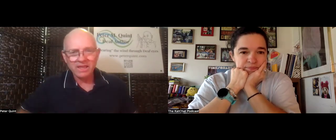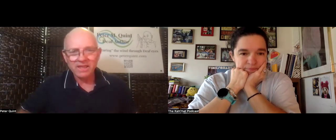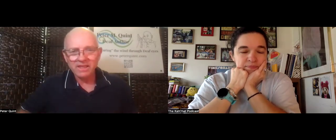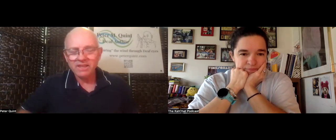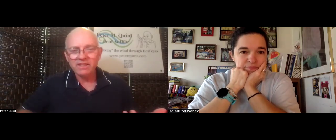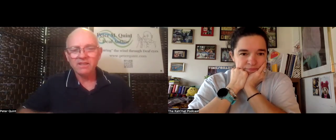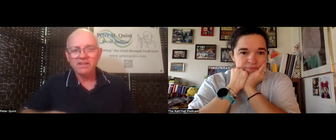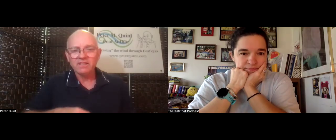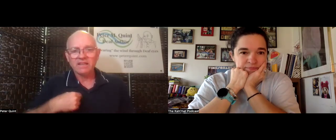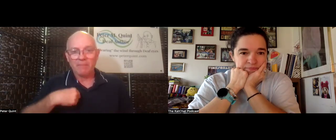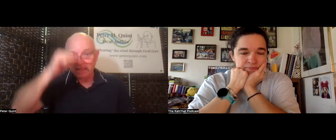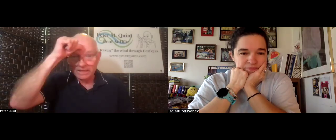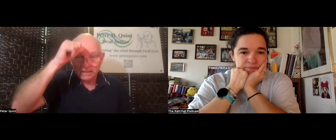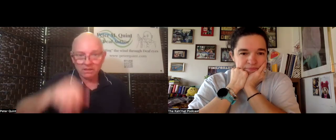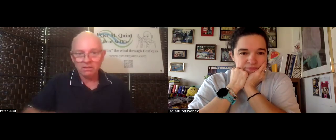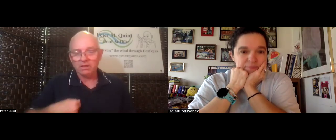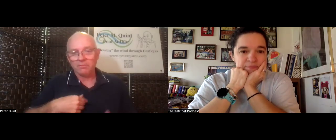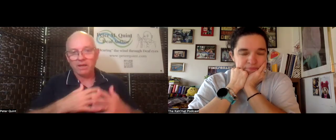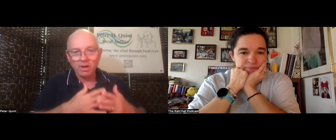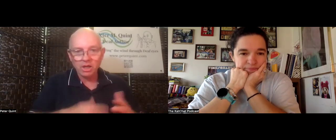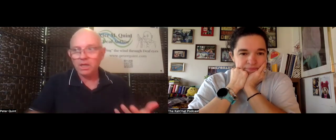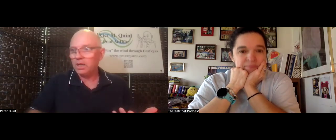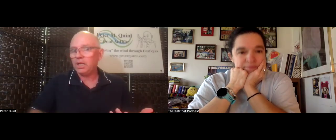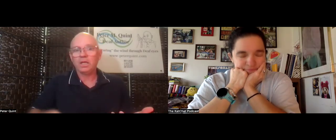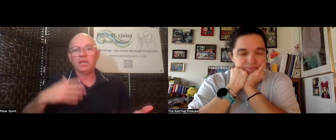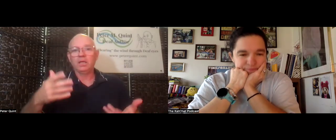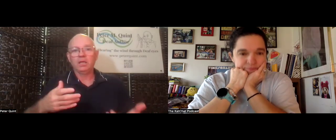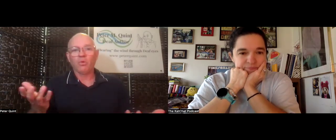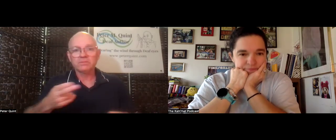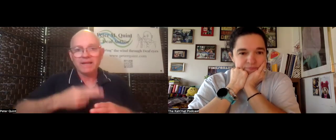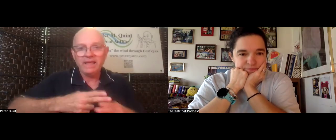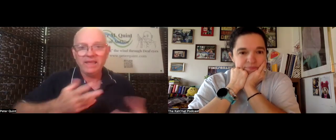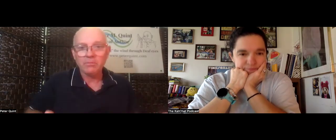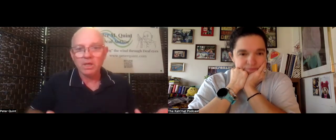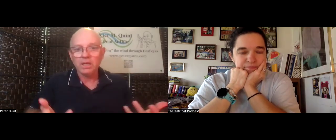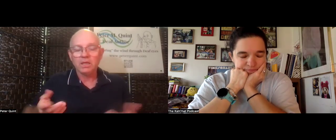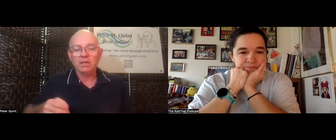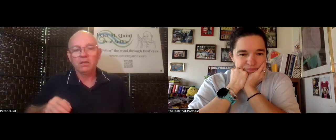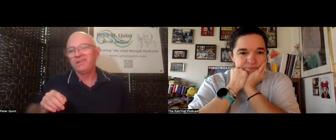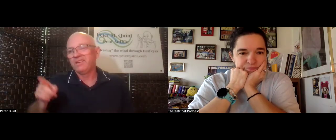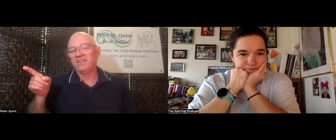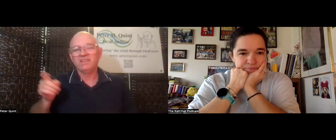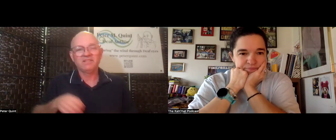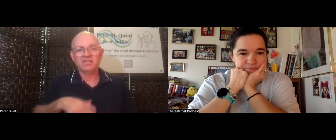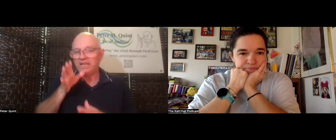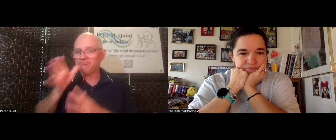I? Am I Indian? Am I American? What's my name?